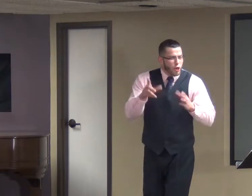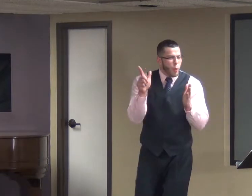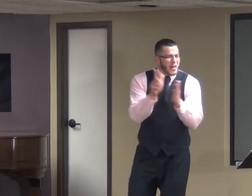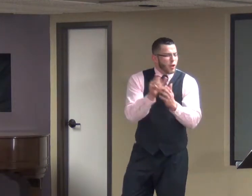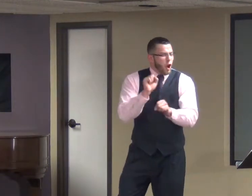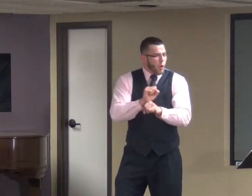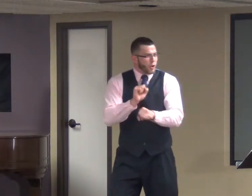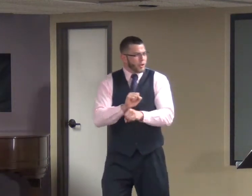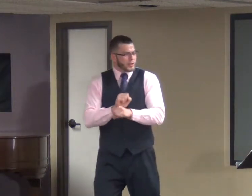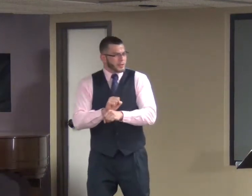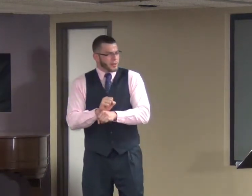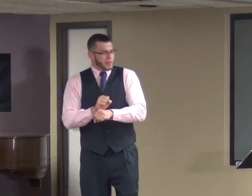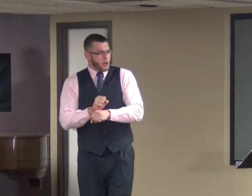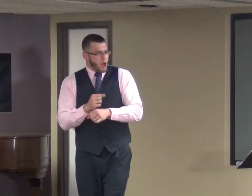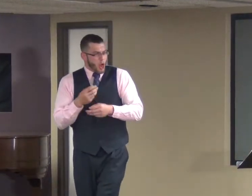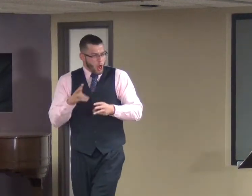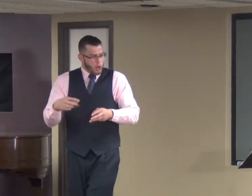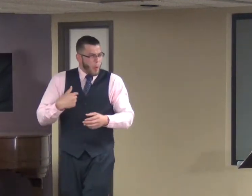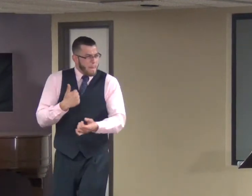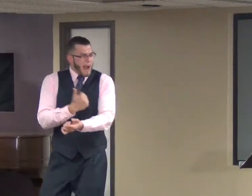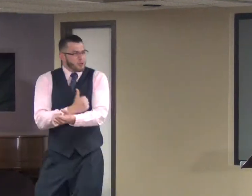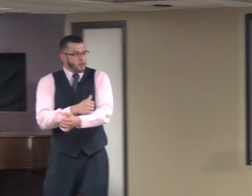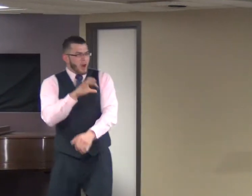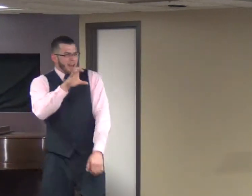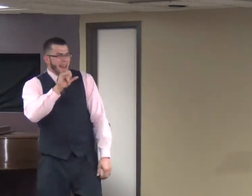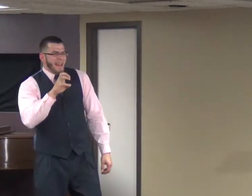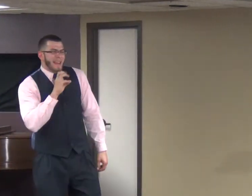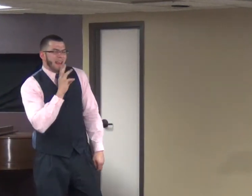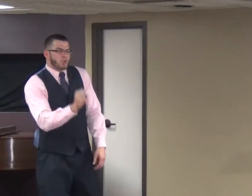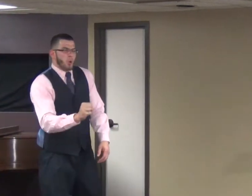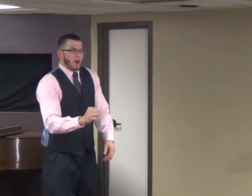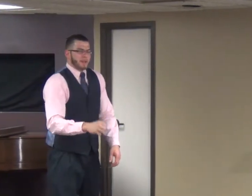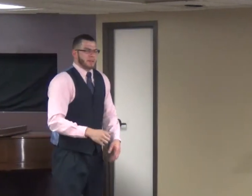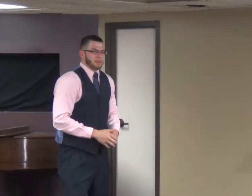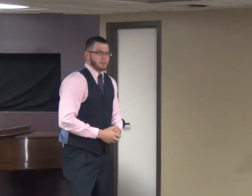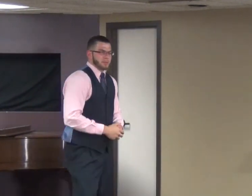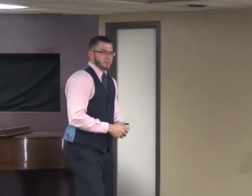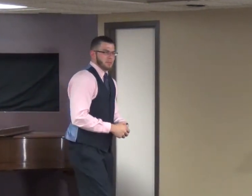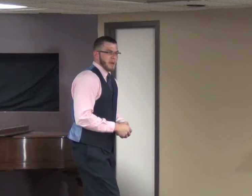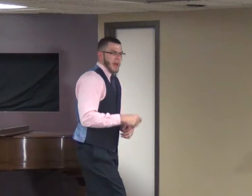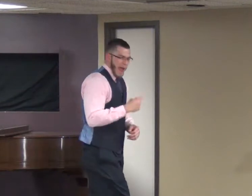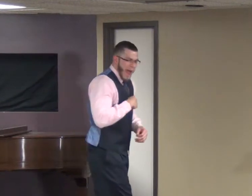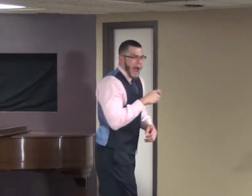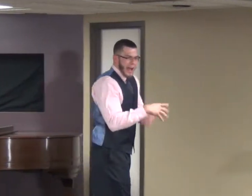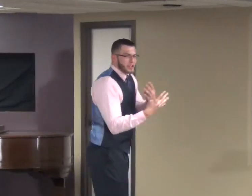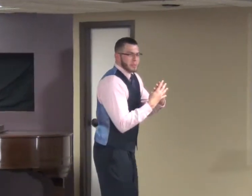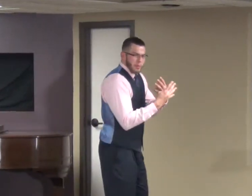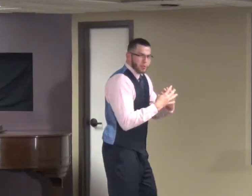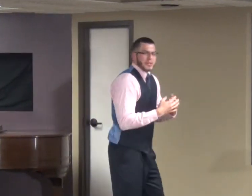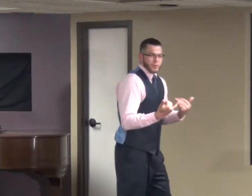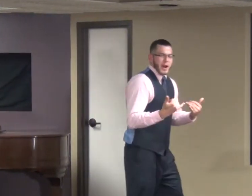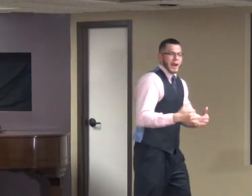The way the law works, the way my drug case was, I should be in prison right now.